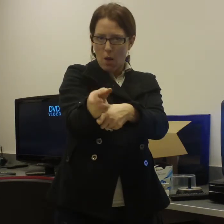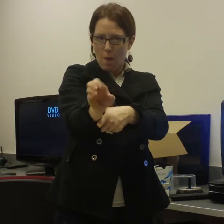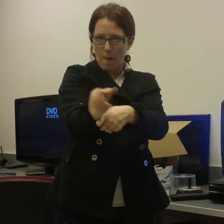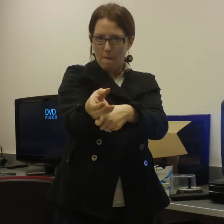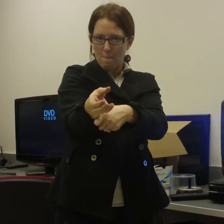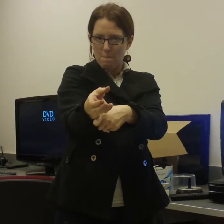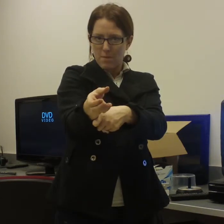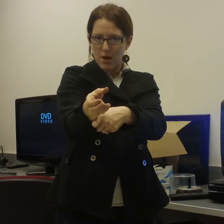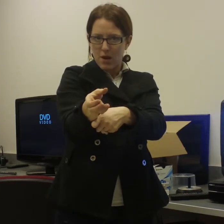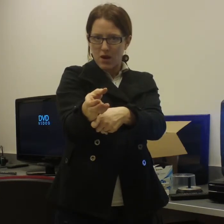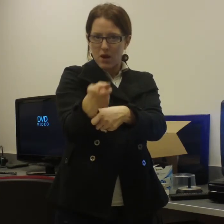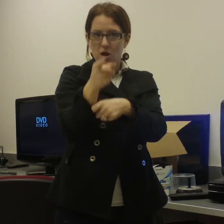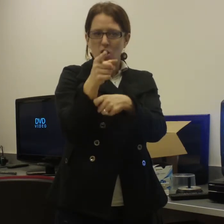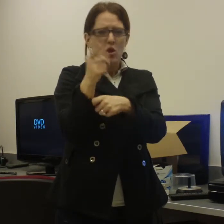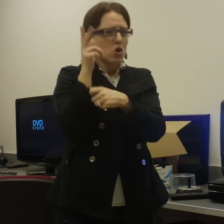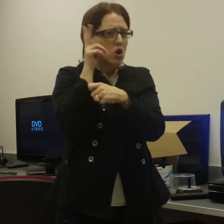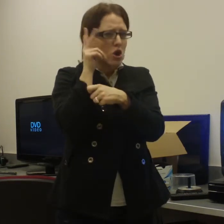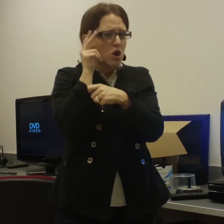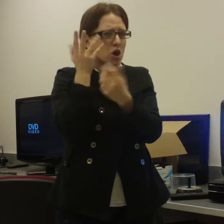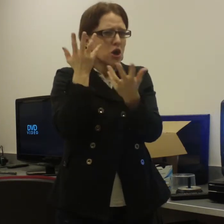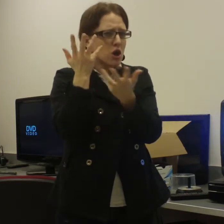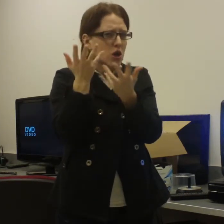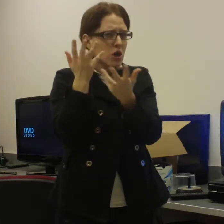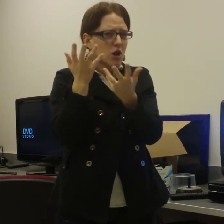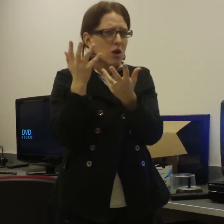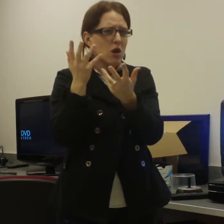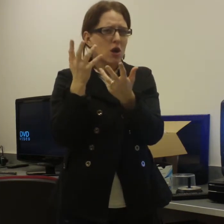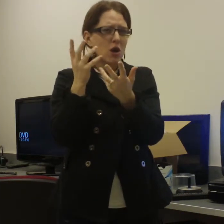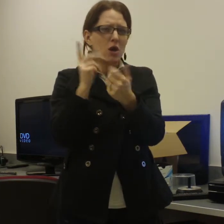is the actual sounds that are inside